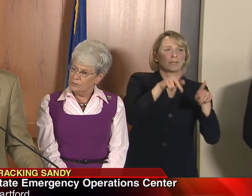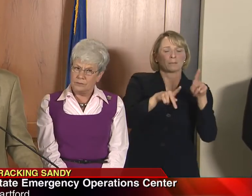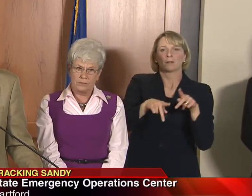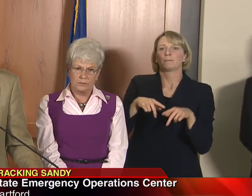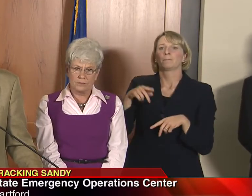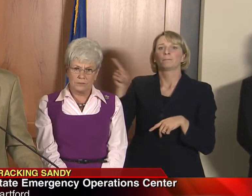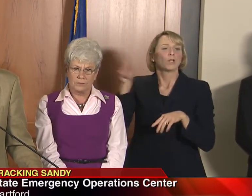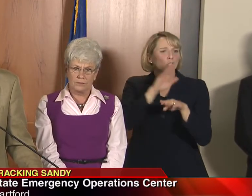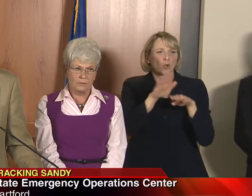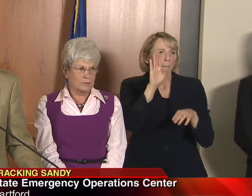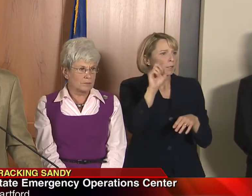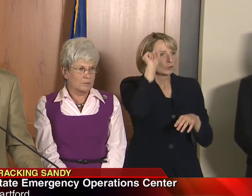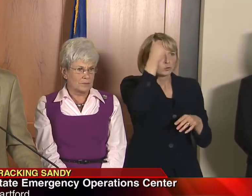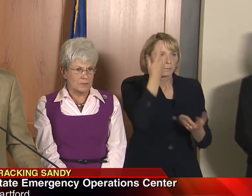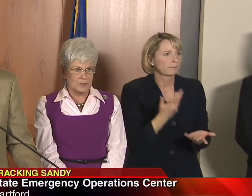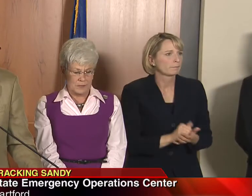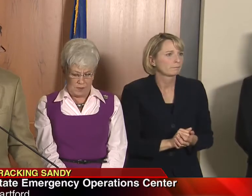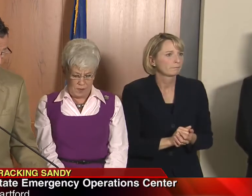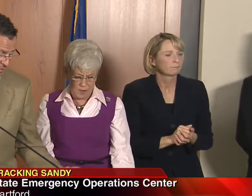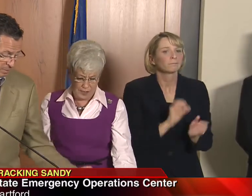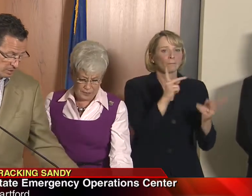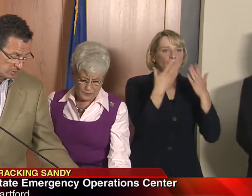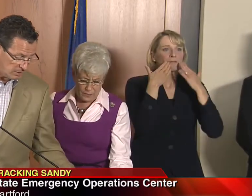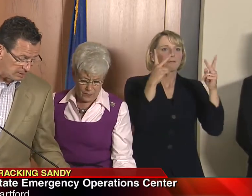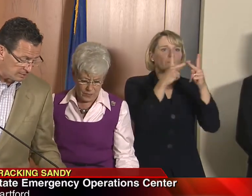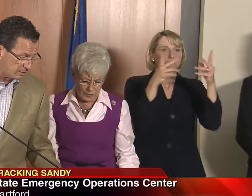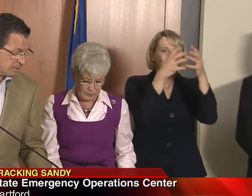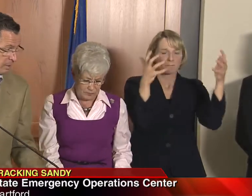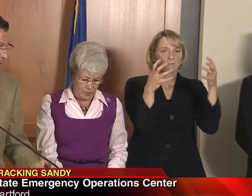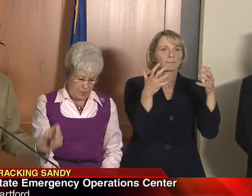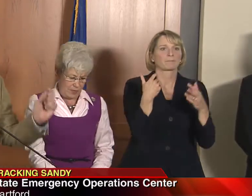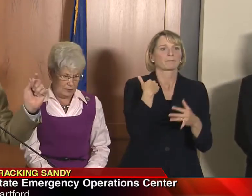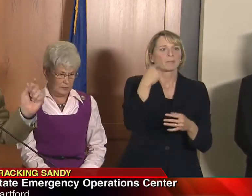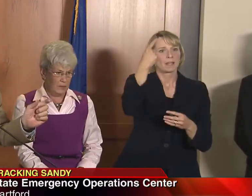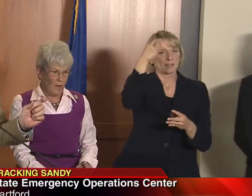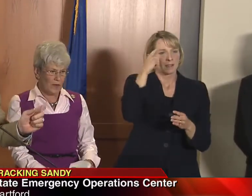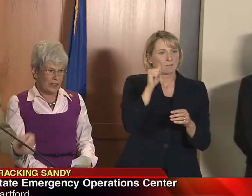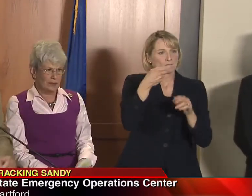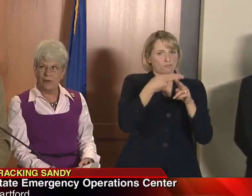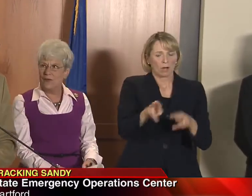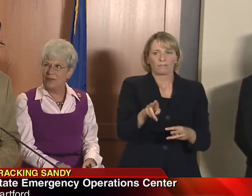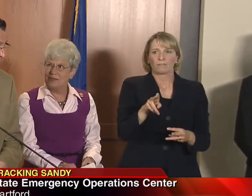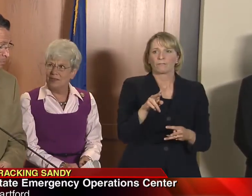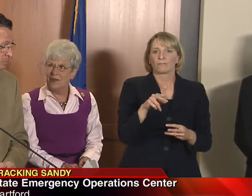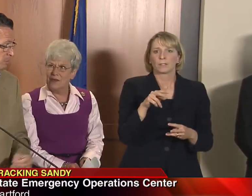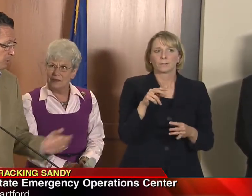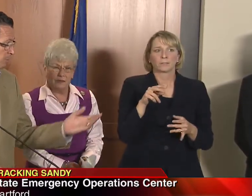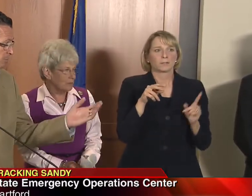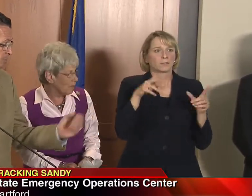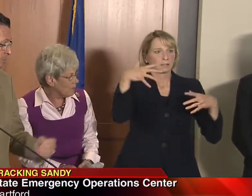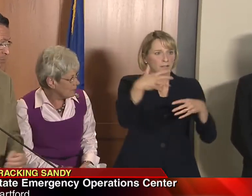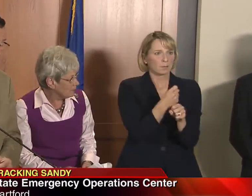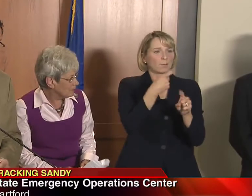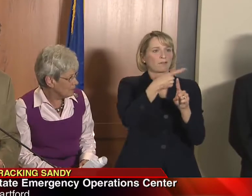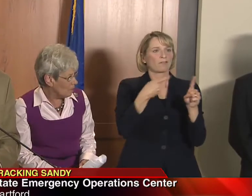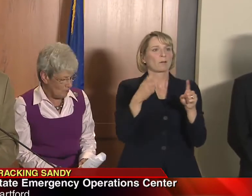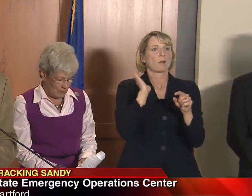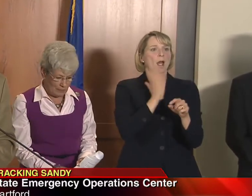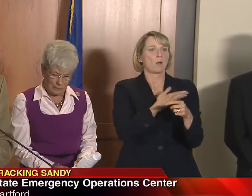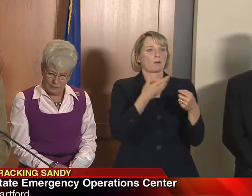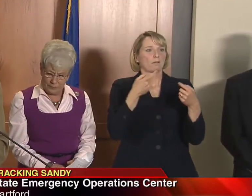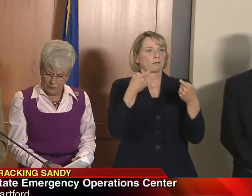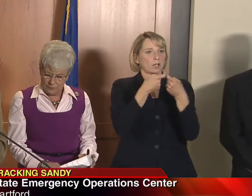One more. Okay. Thank you very much. I think a brief summary from the two